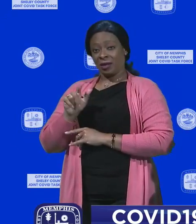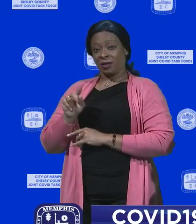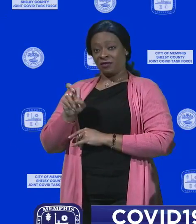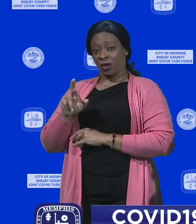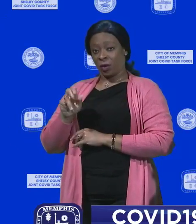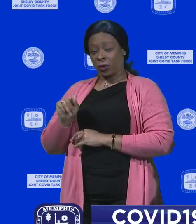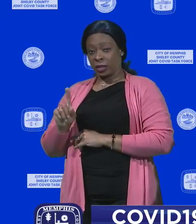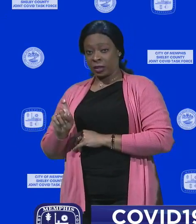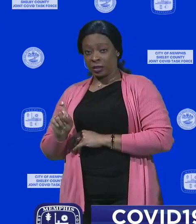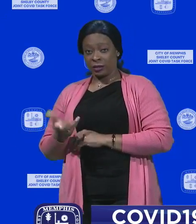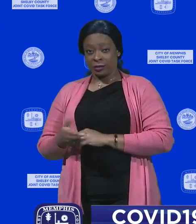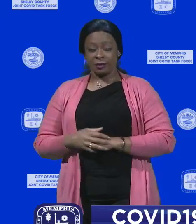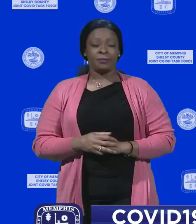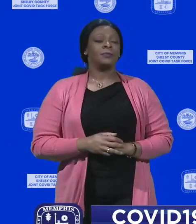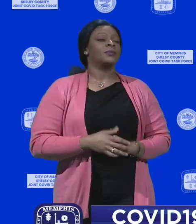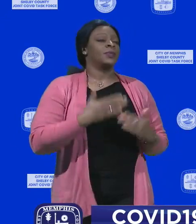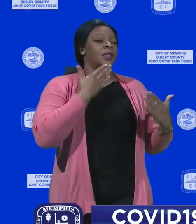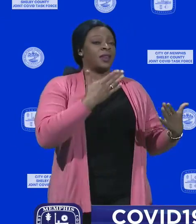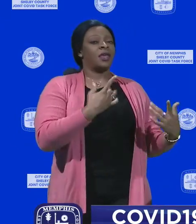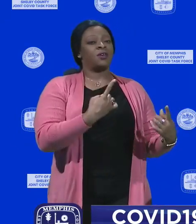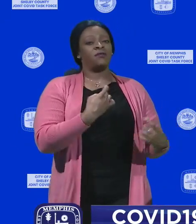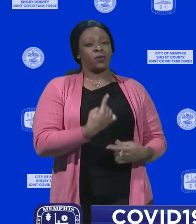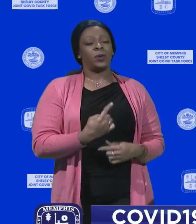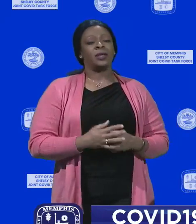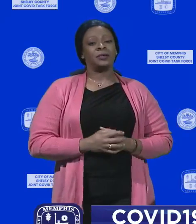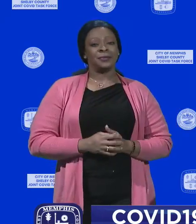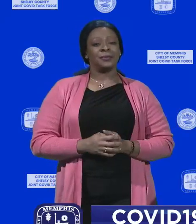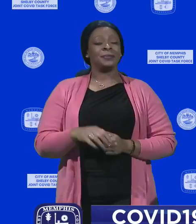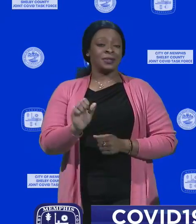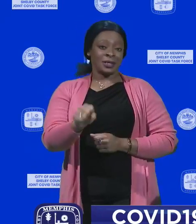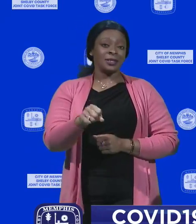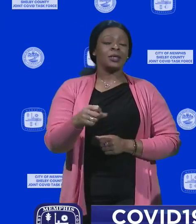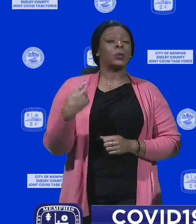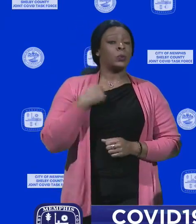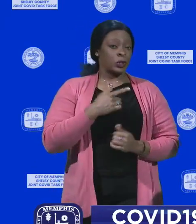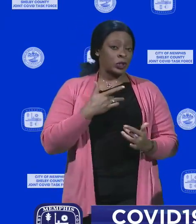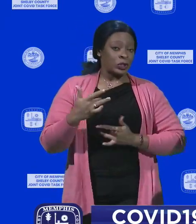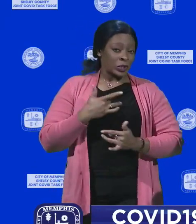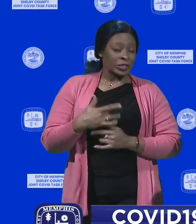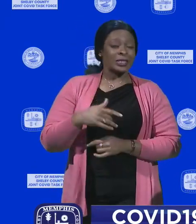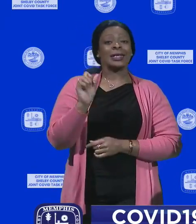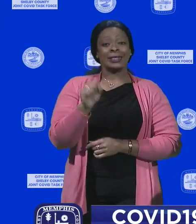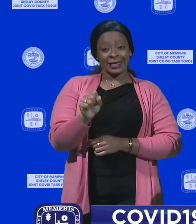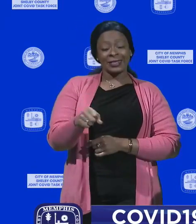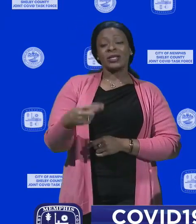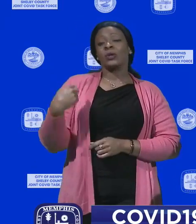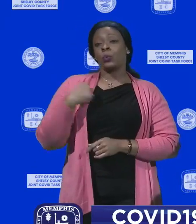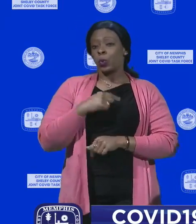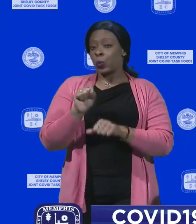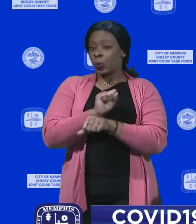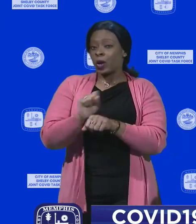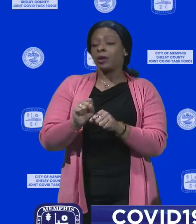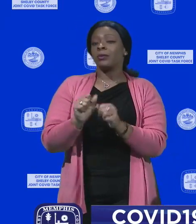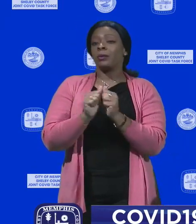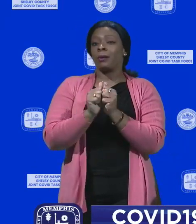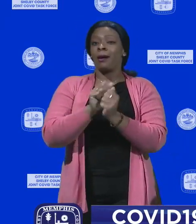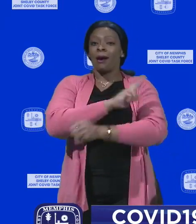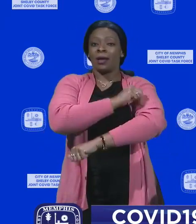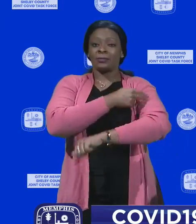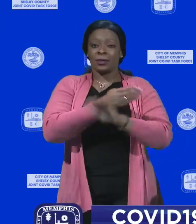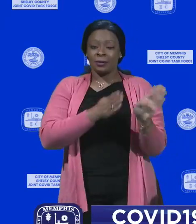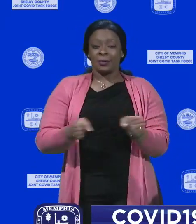around? So thank you for the question, and yes, we are concerned. Yes, we are working with the hospitals for